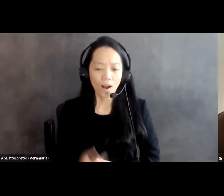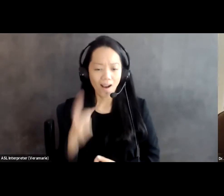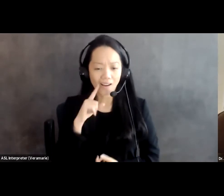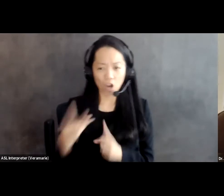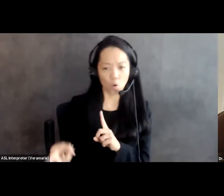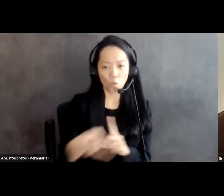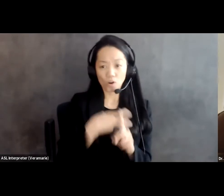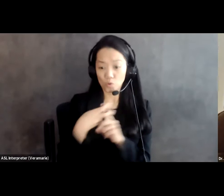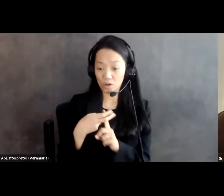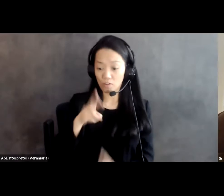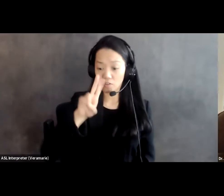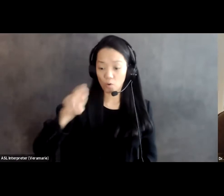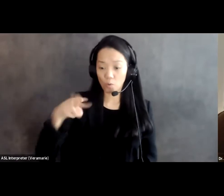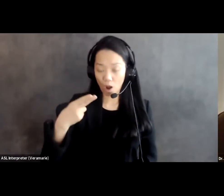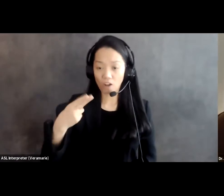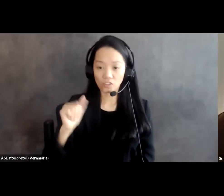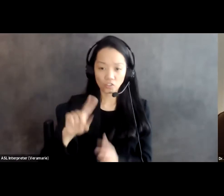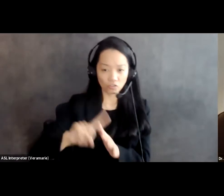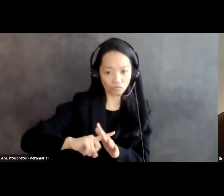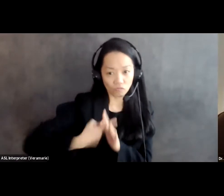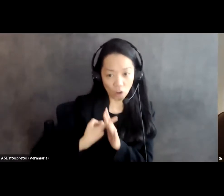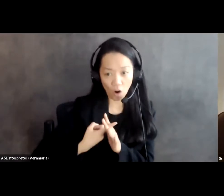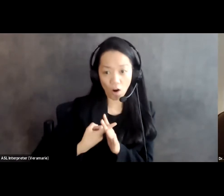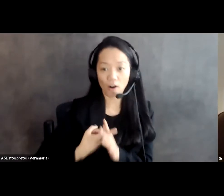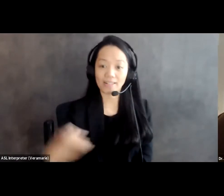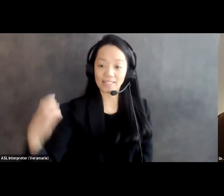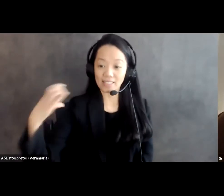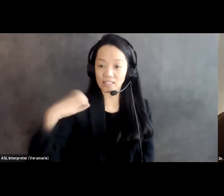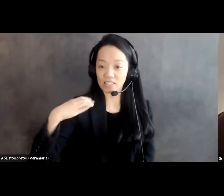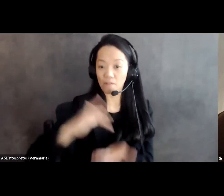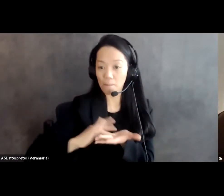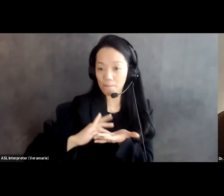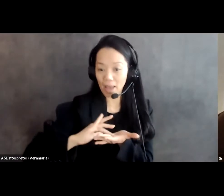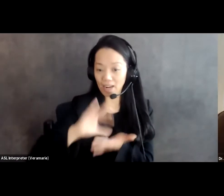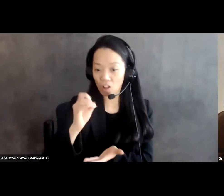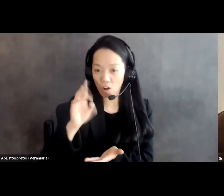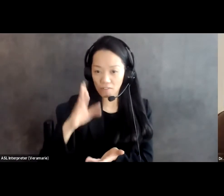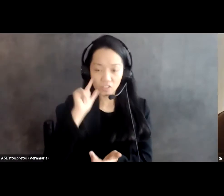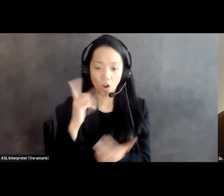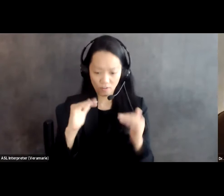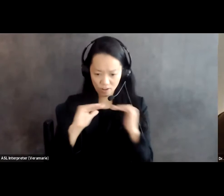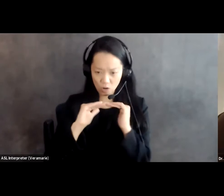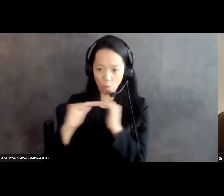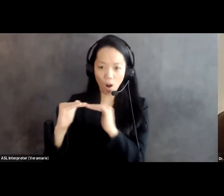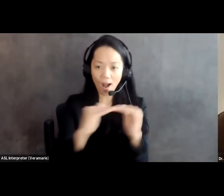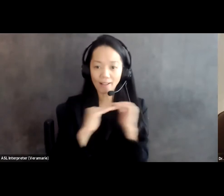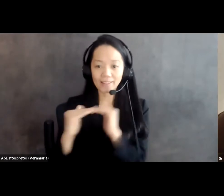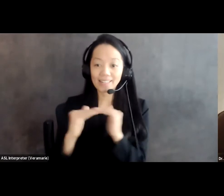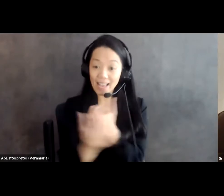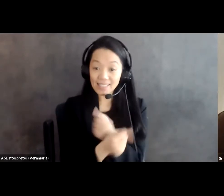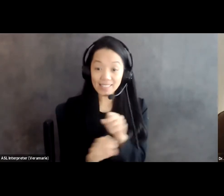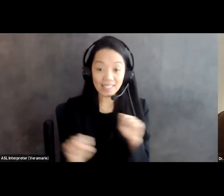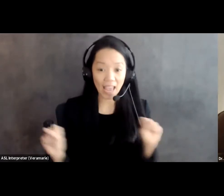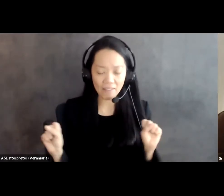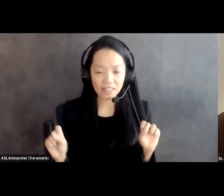recruited to Rush to be the inaugural chief medical officer, really focused on quality and safety. But I couldn't help